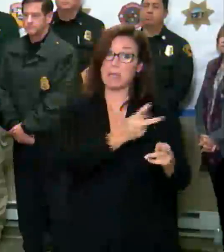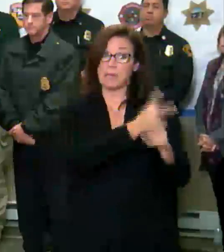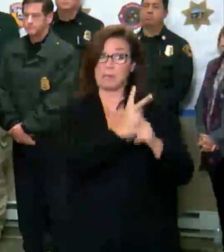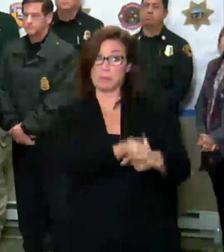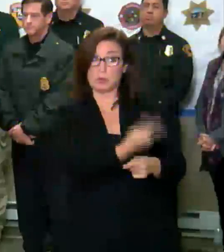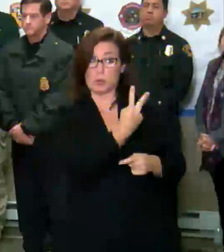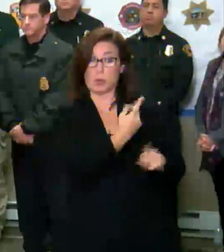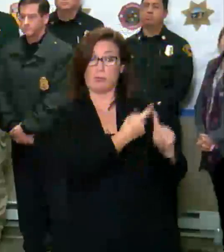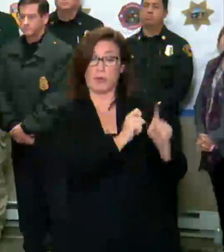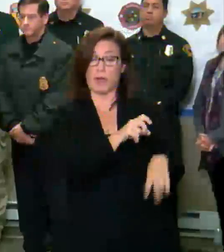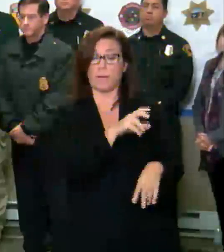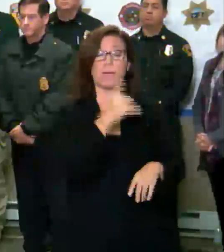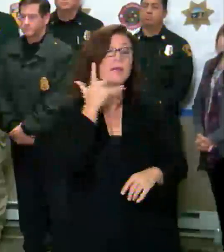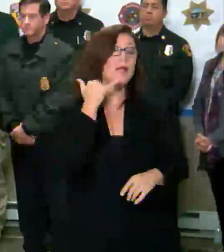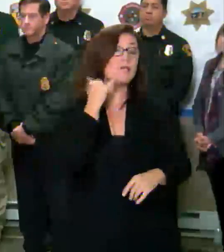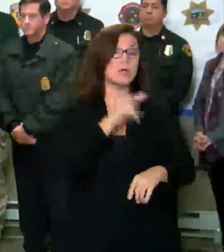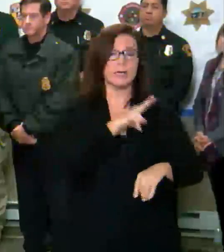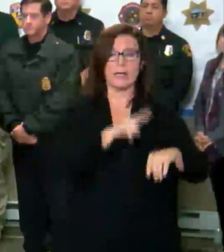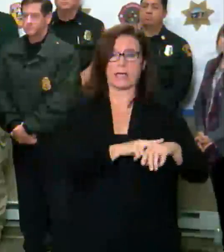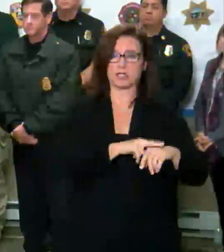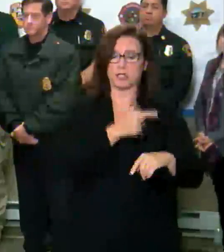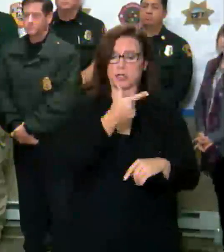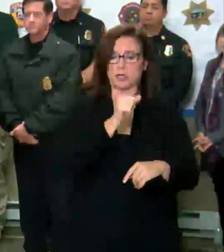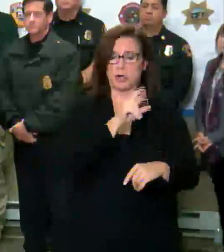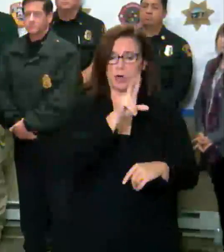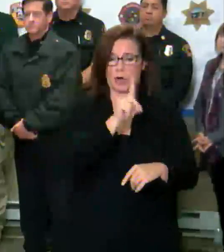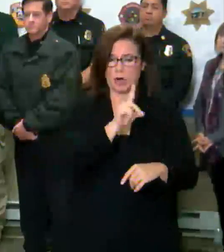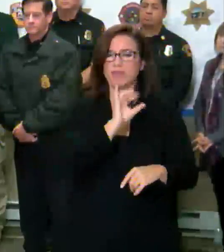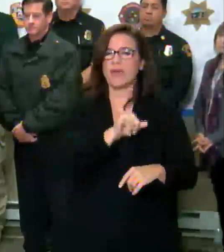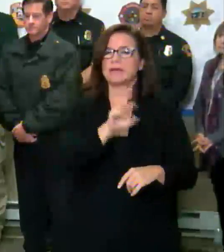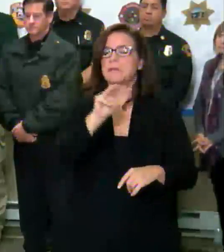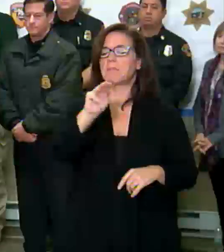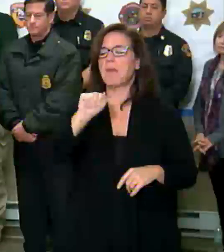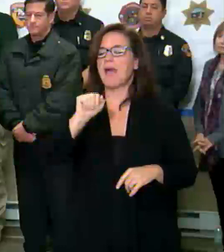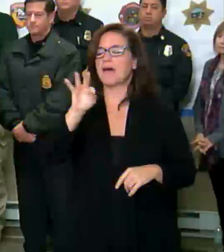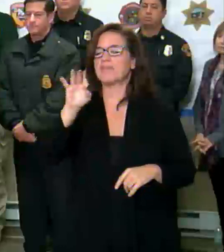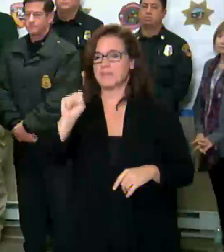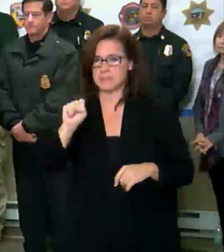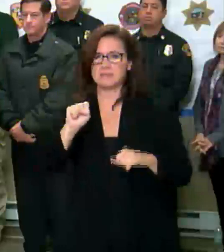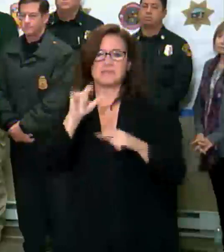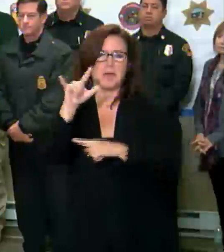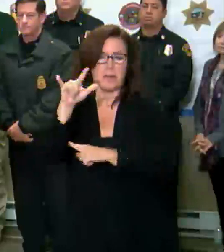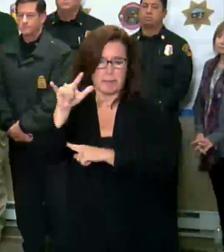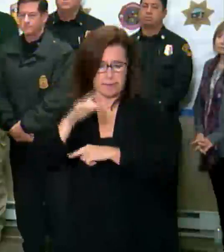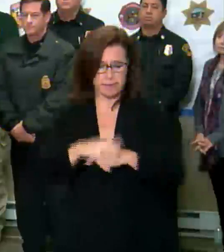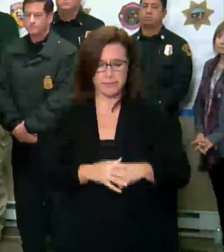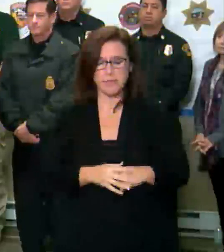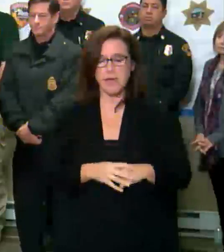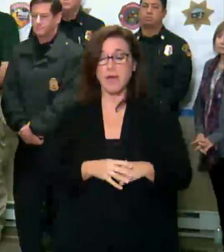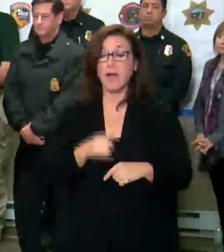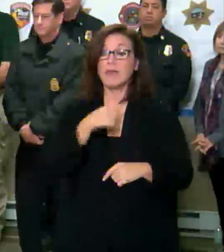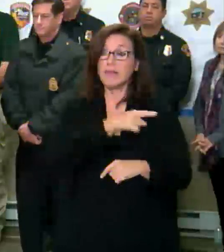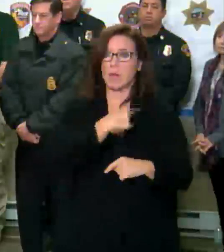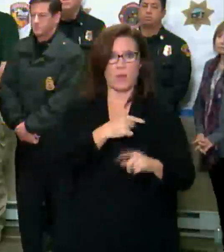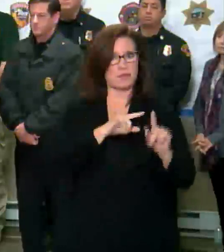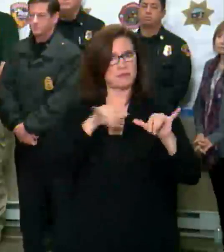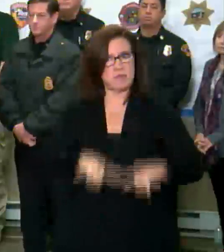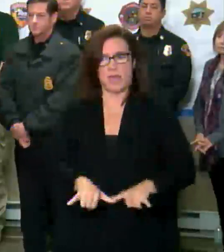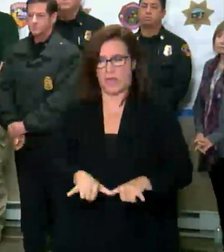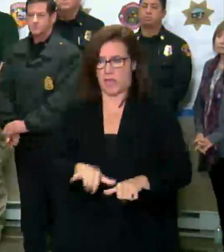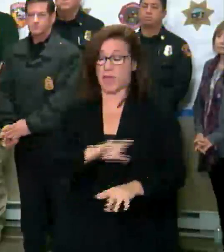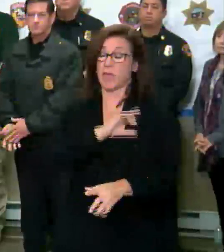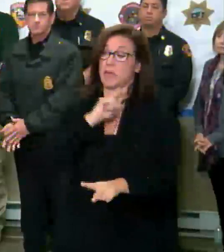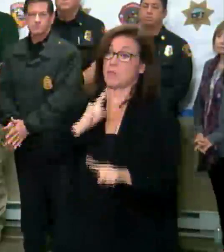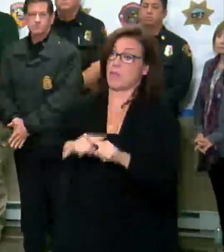States or from the California National Guard, the MAFs, and they will continue to be here along with the nearly 25,